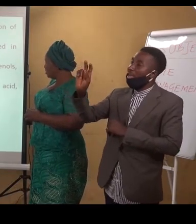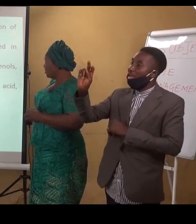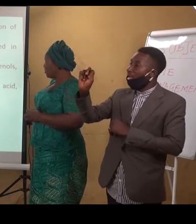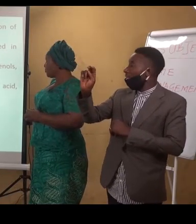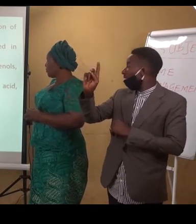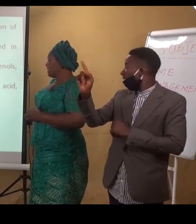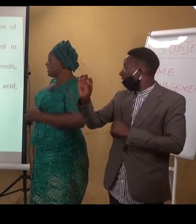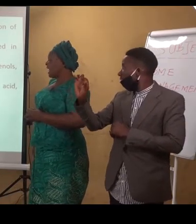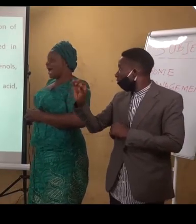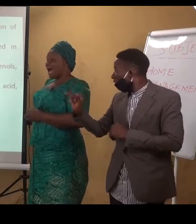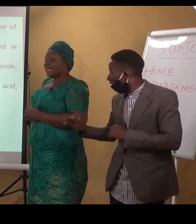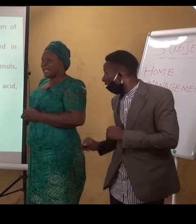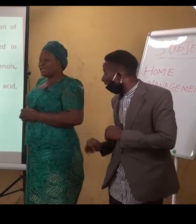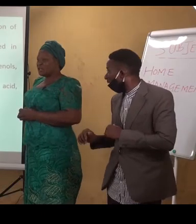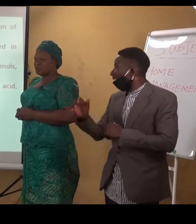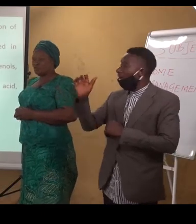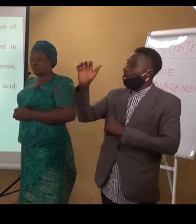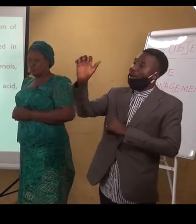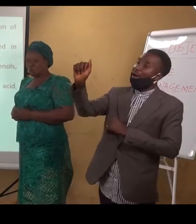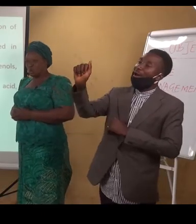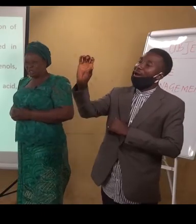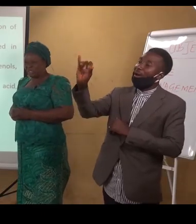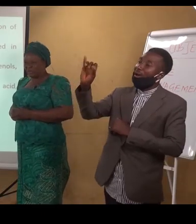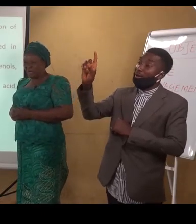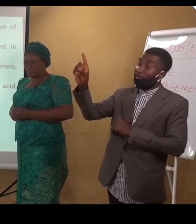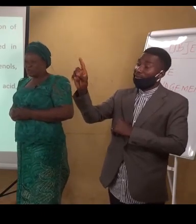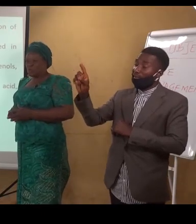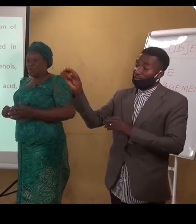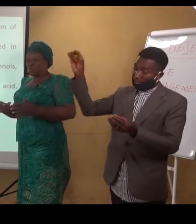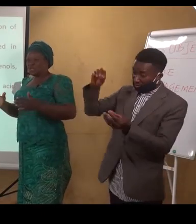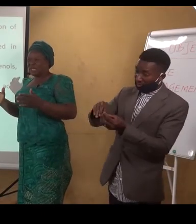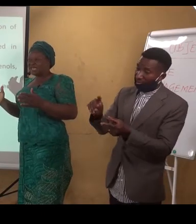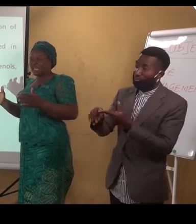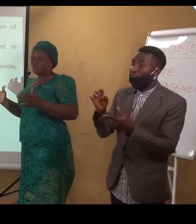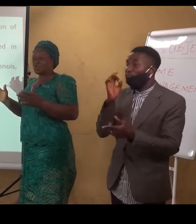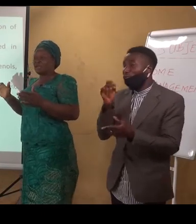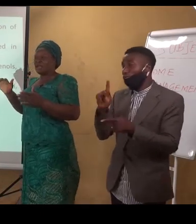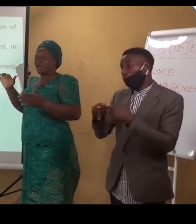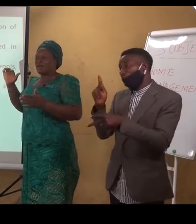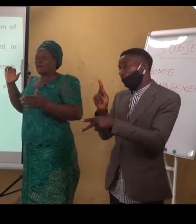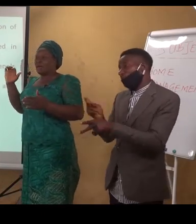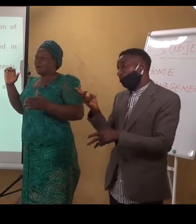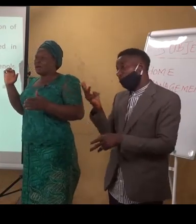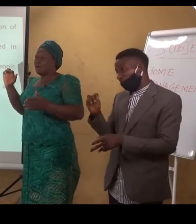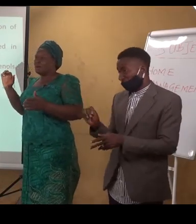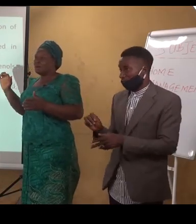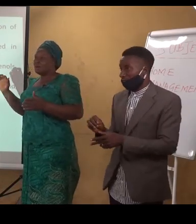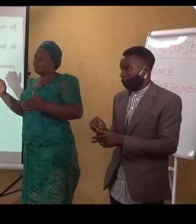is BHT. These are added to food to preserve them. You see at times when